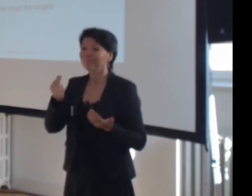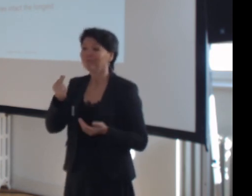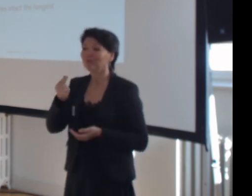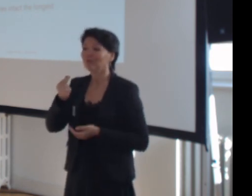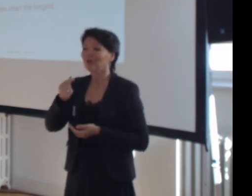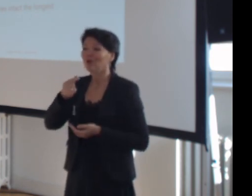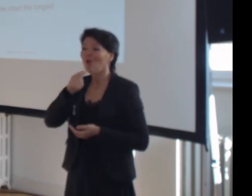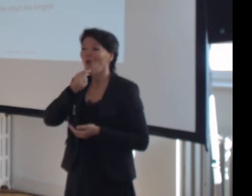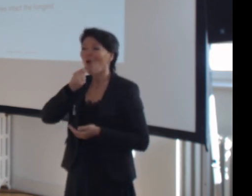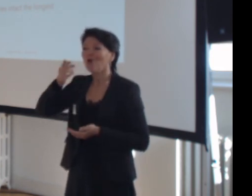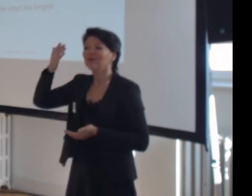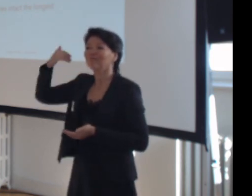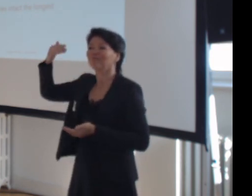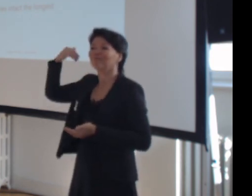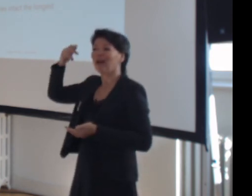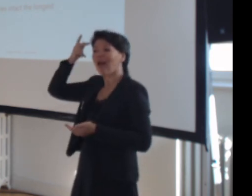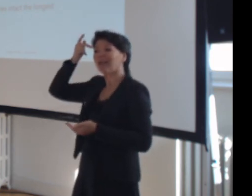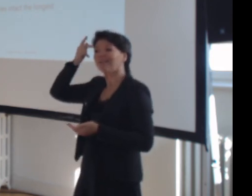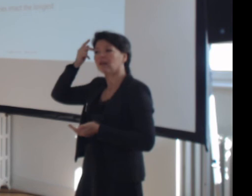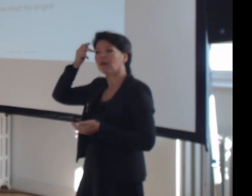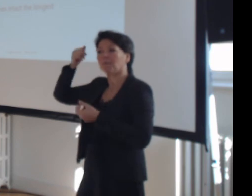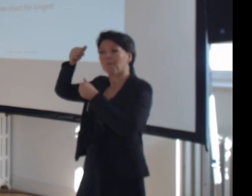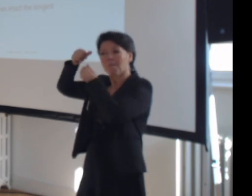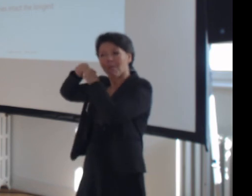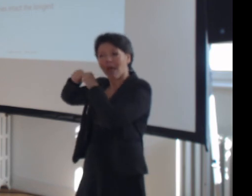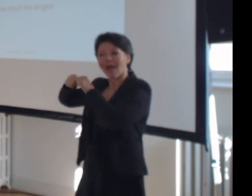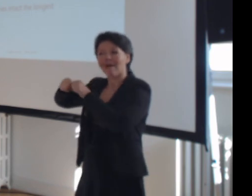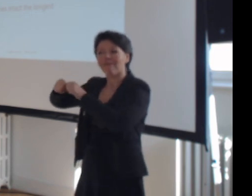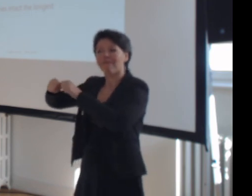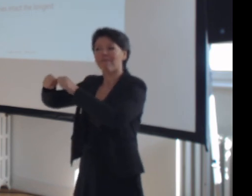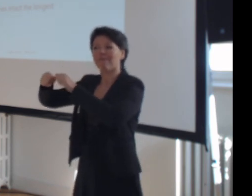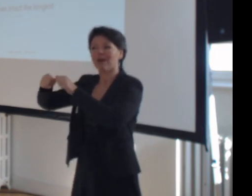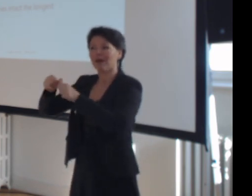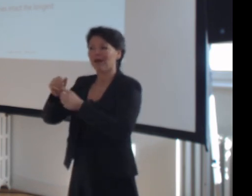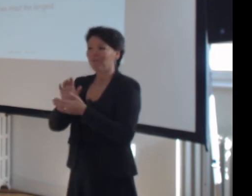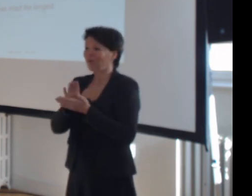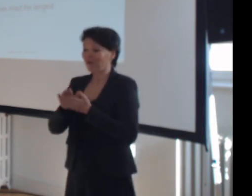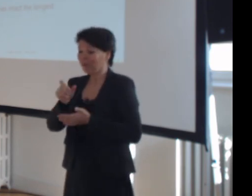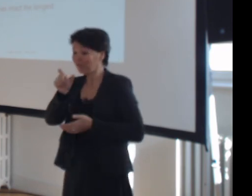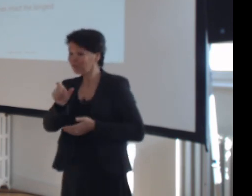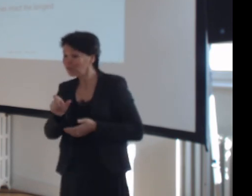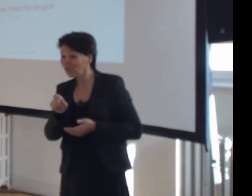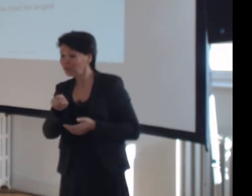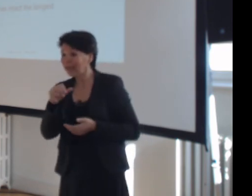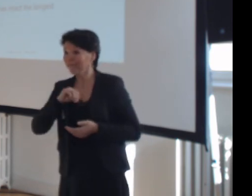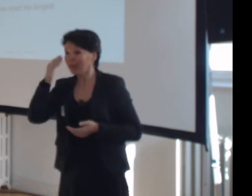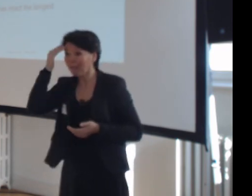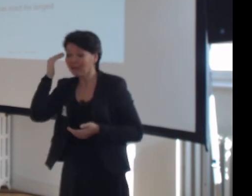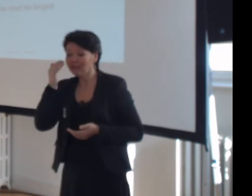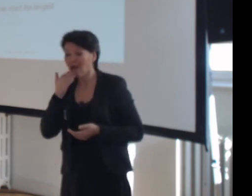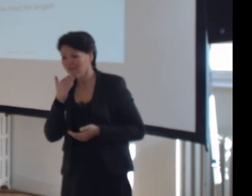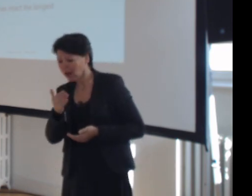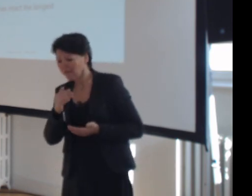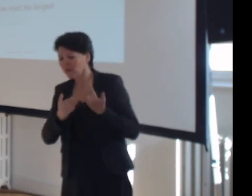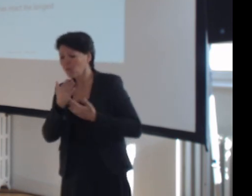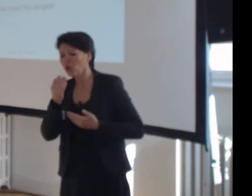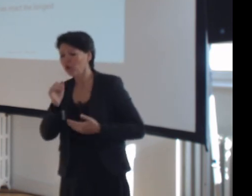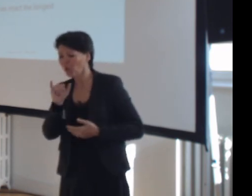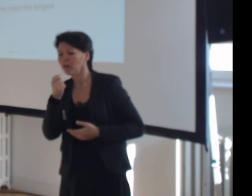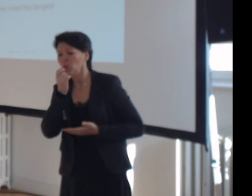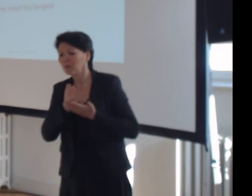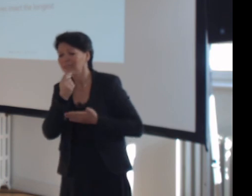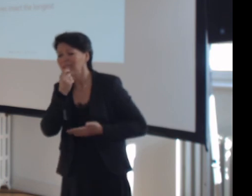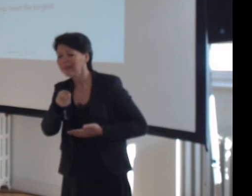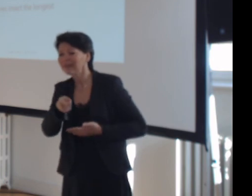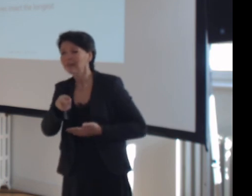this is a typical case where you might ask someone with dementia, what did you have for breakfast? And I cannot tell you, but when you show them a